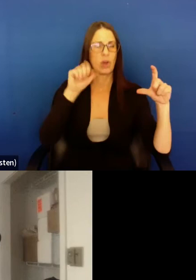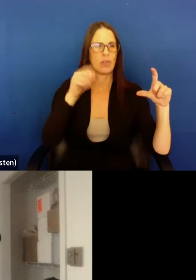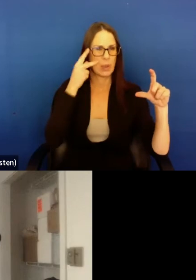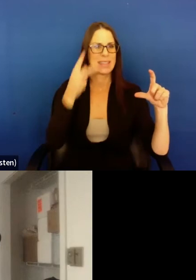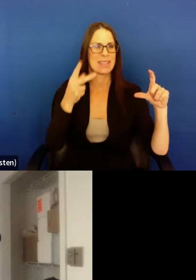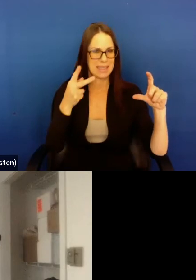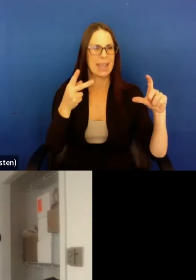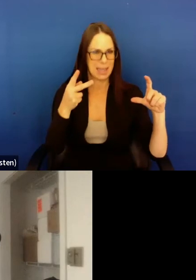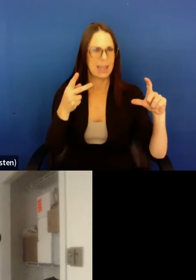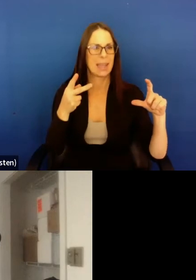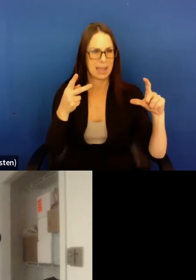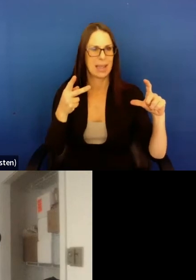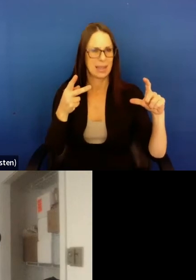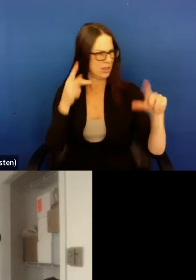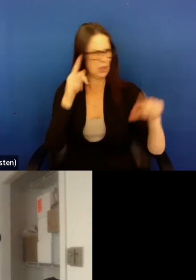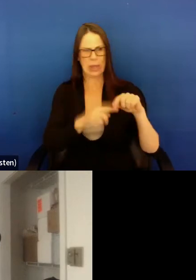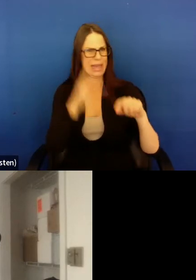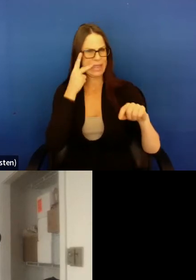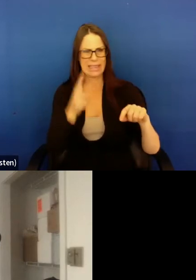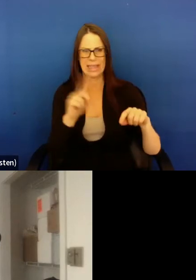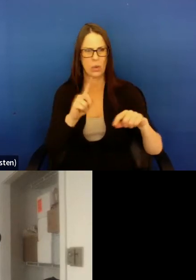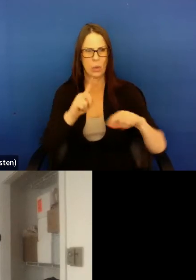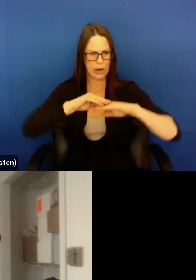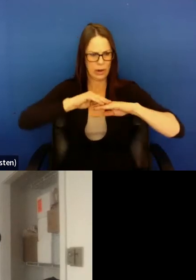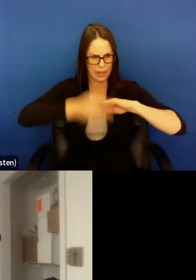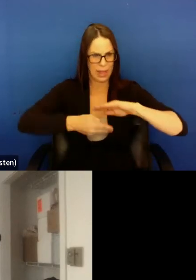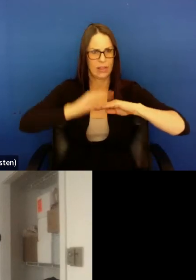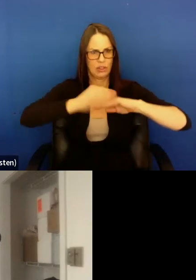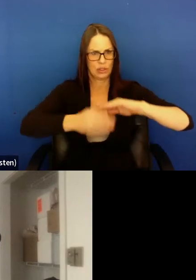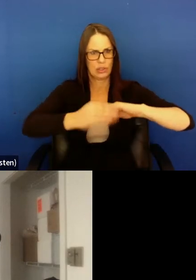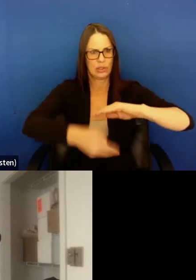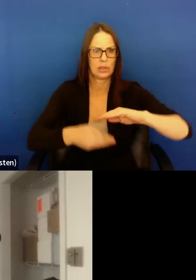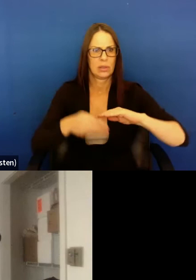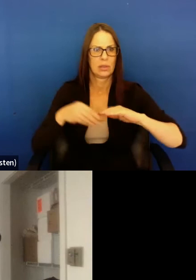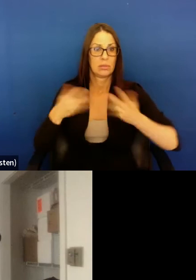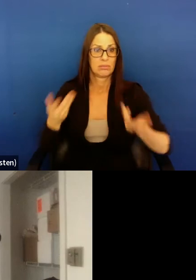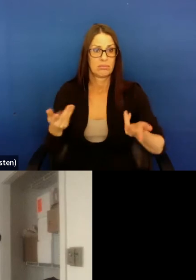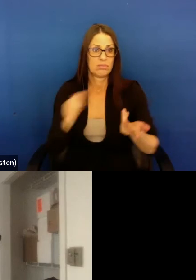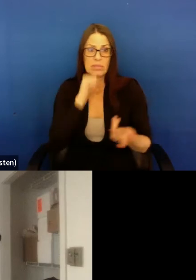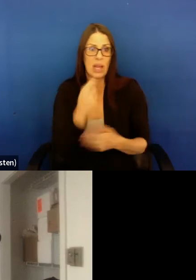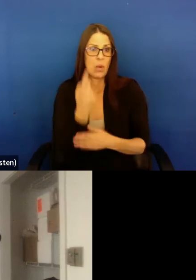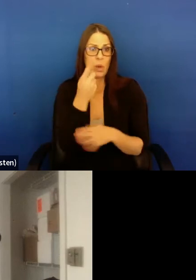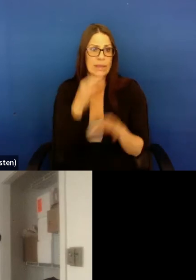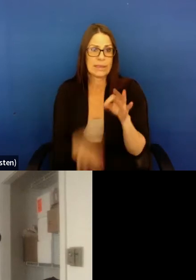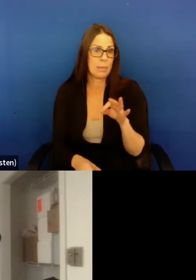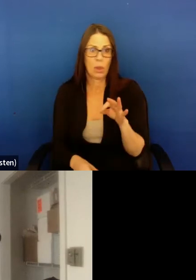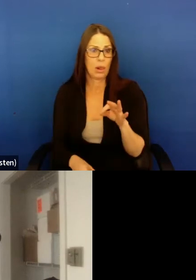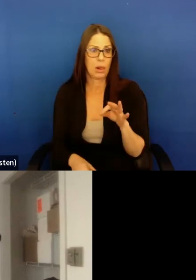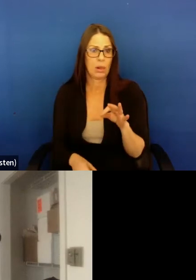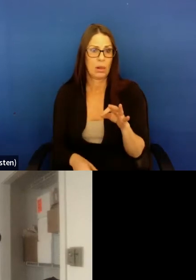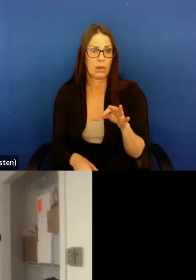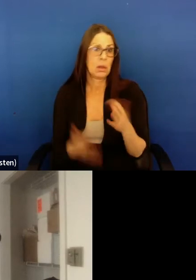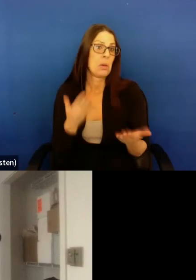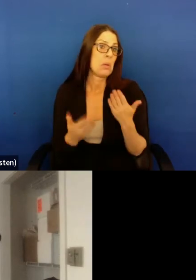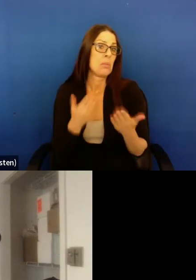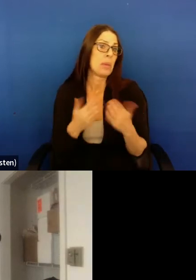can't pick on the picture where the edges of the steps are. Right. So that would be one simple test that you could maybe add to the